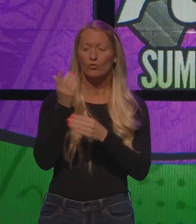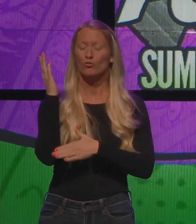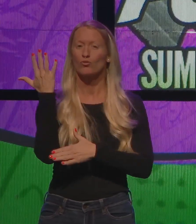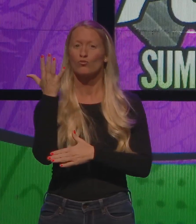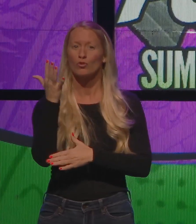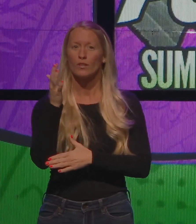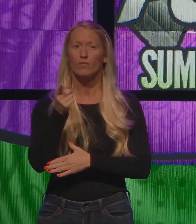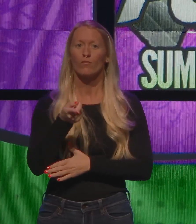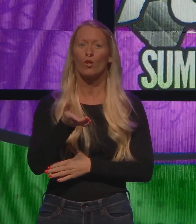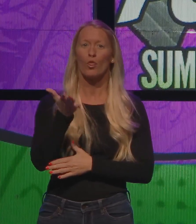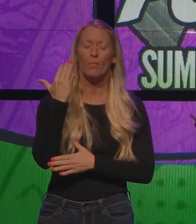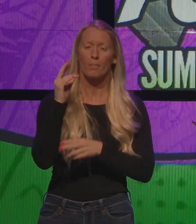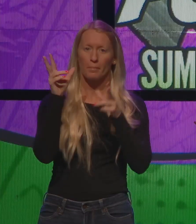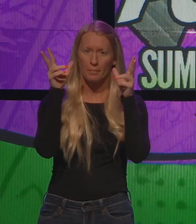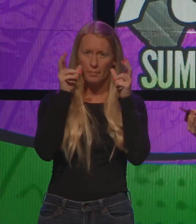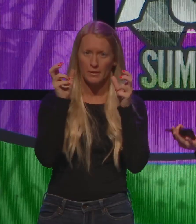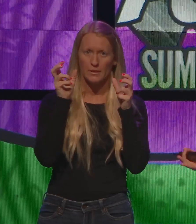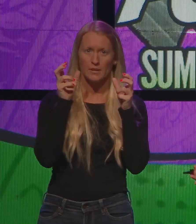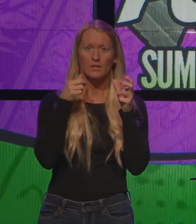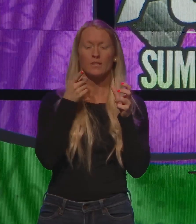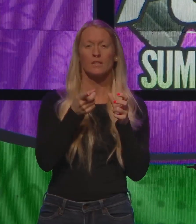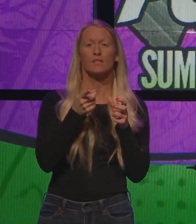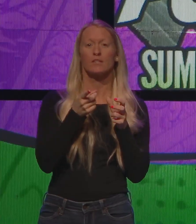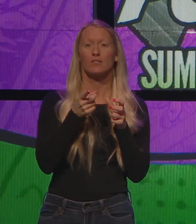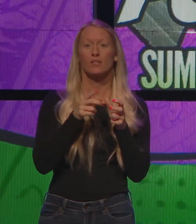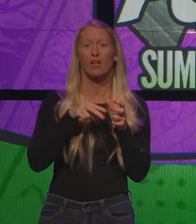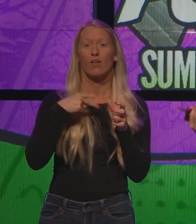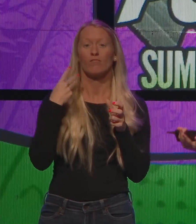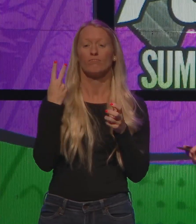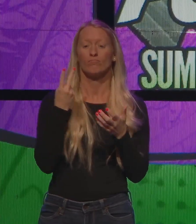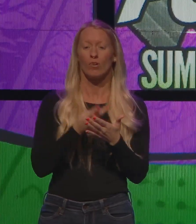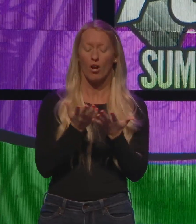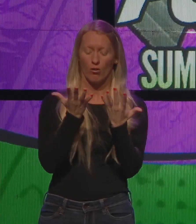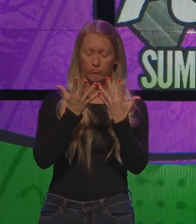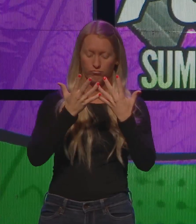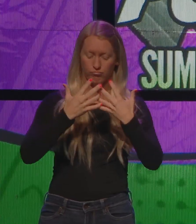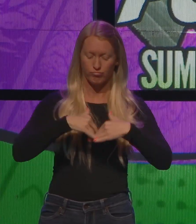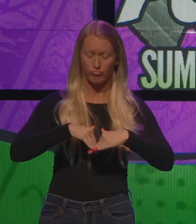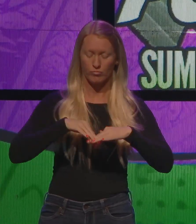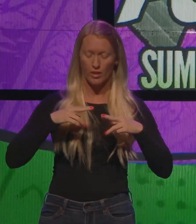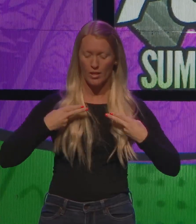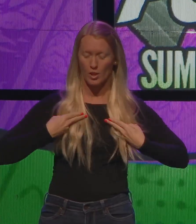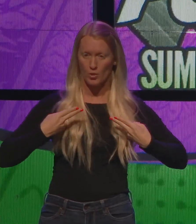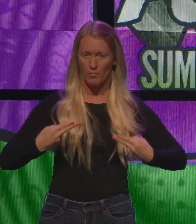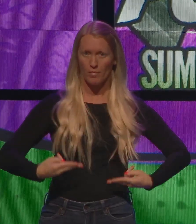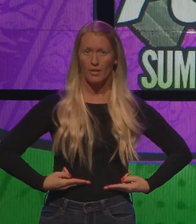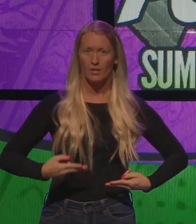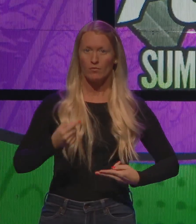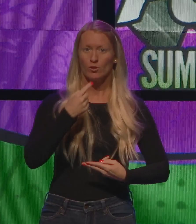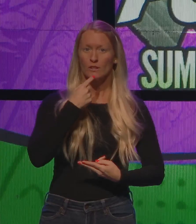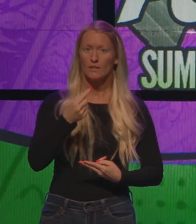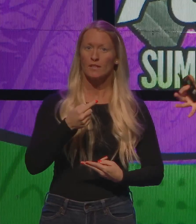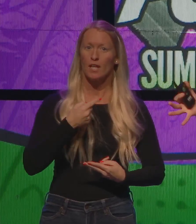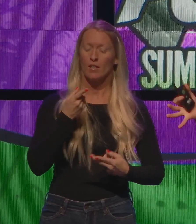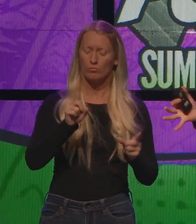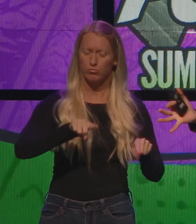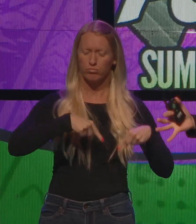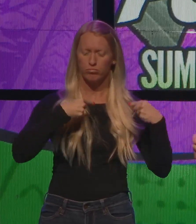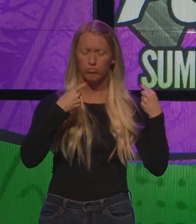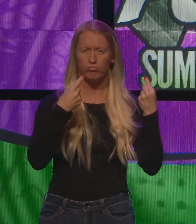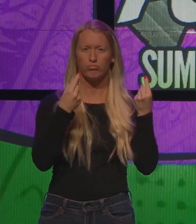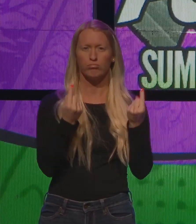story, right? The fall of humanity is what has been told. It has been said for ages, right? Somebody